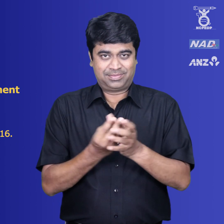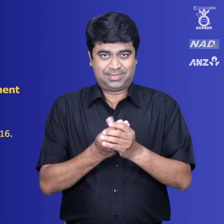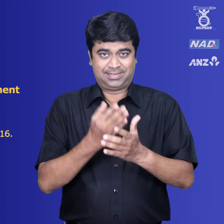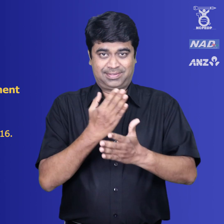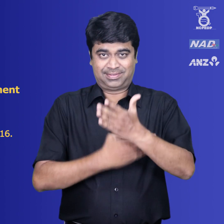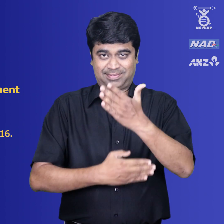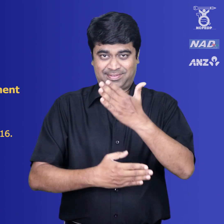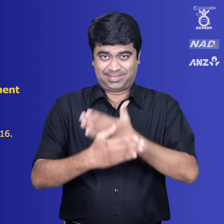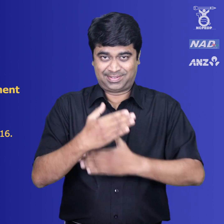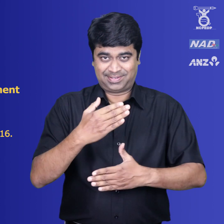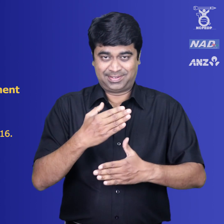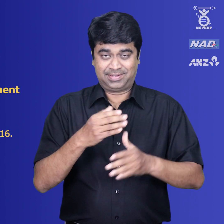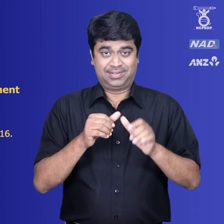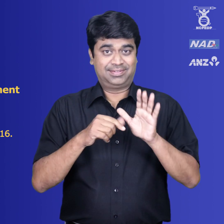2016.